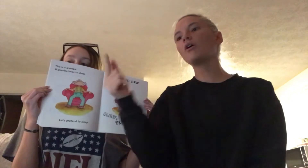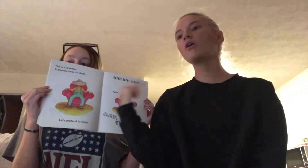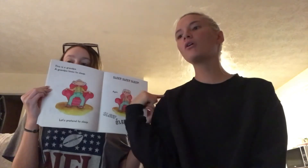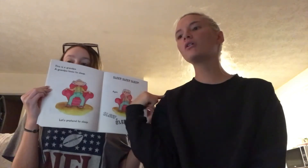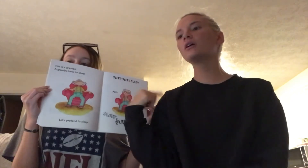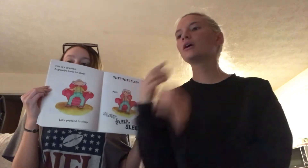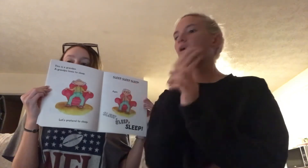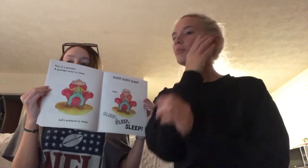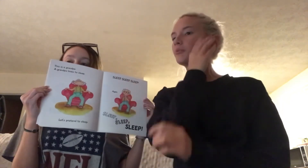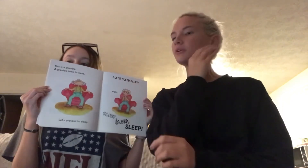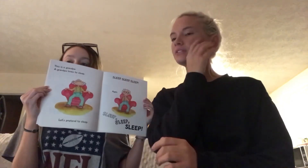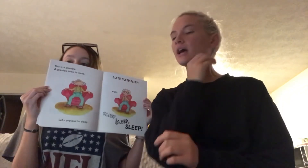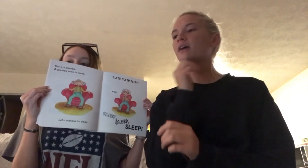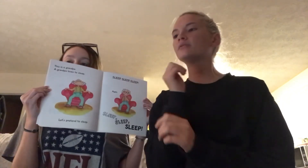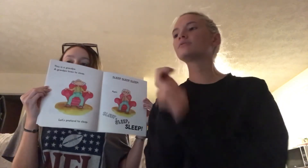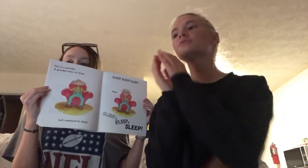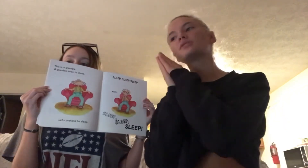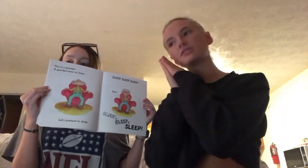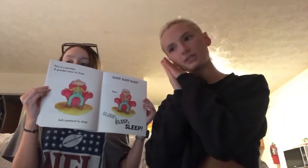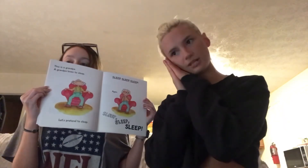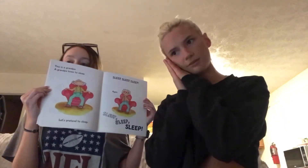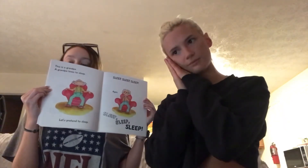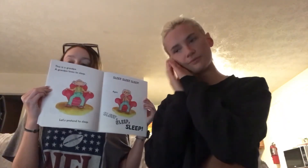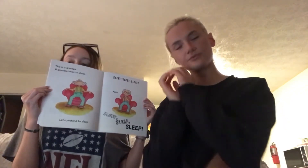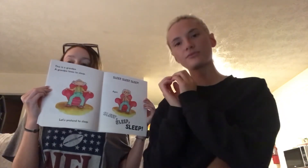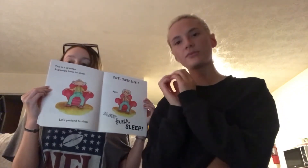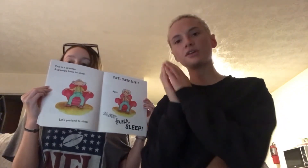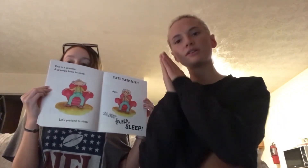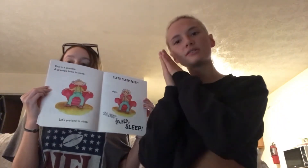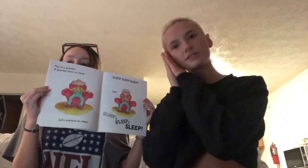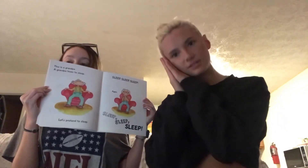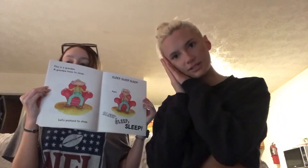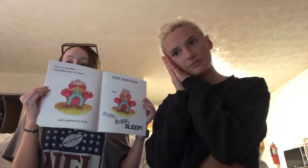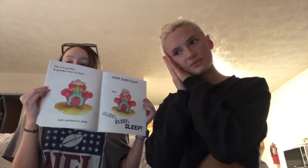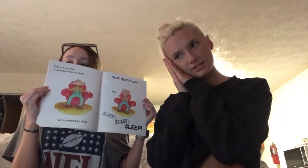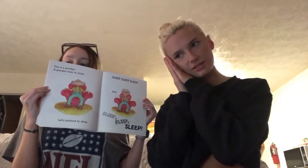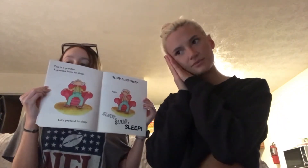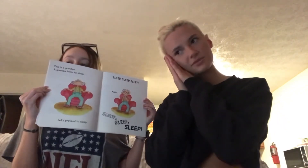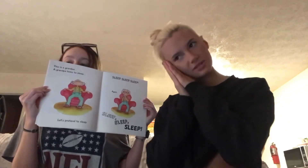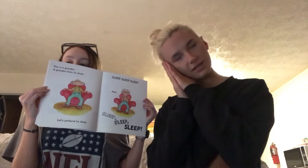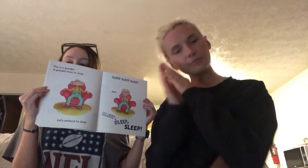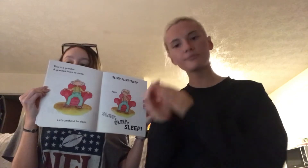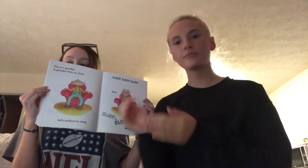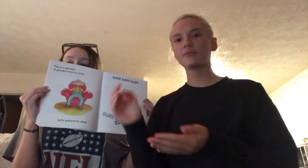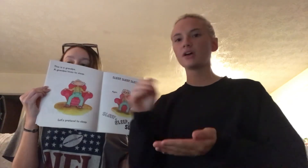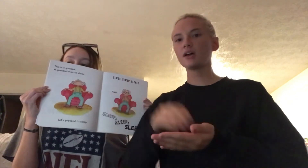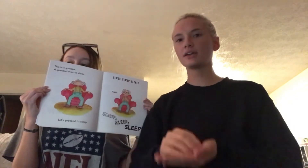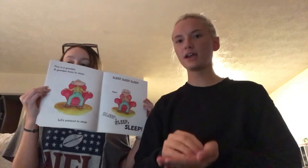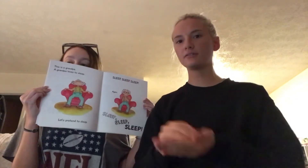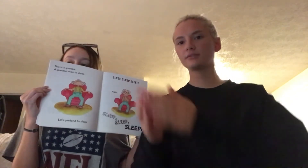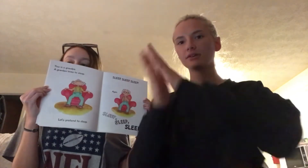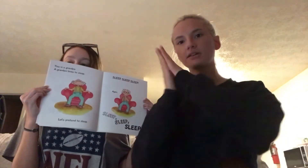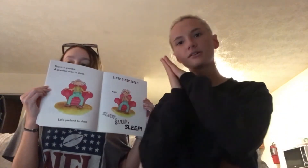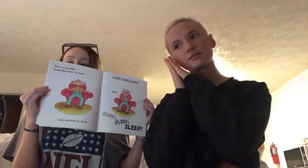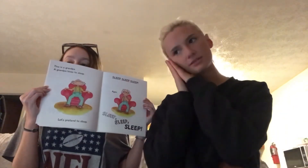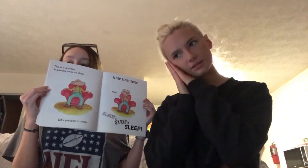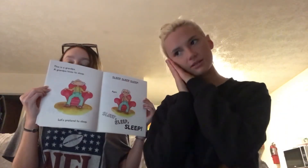all pretend to sleep. Sleep, sleep, sleep. Again. Sleep,